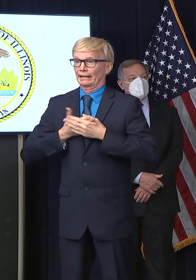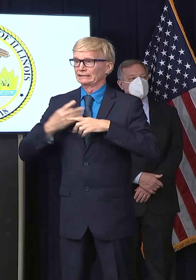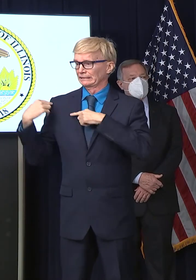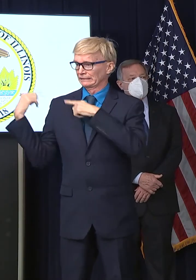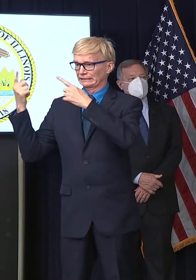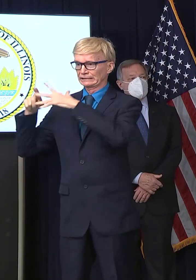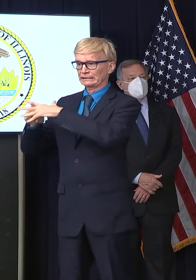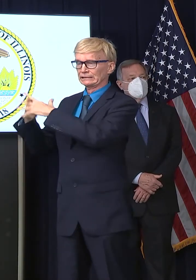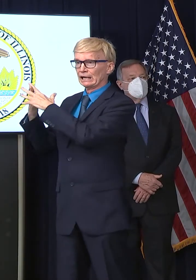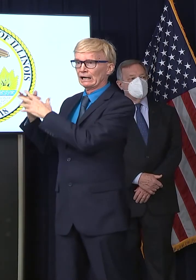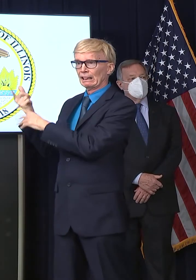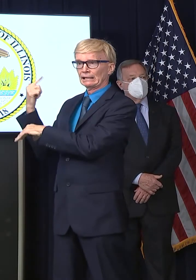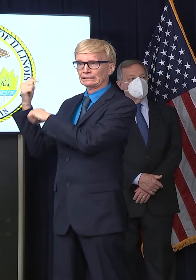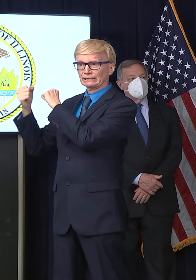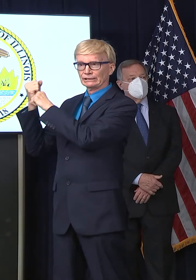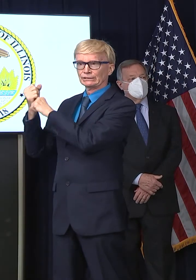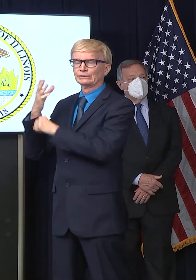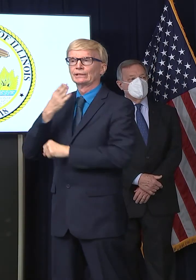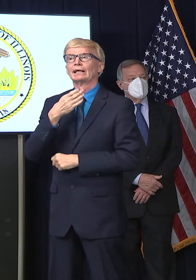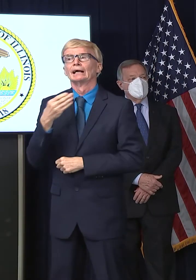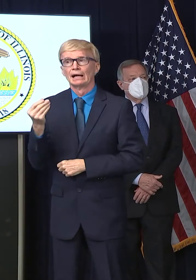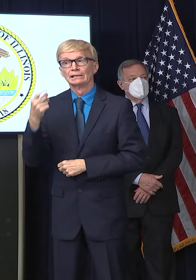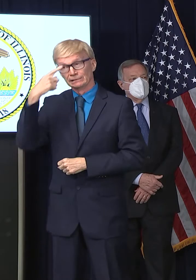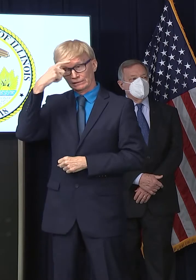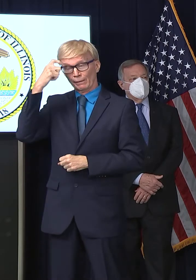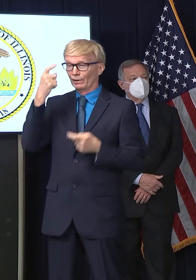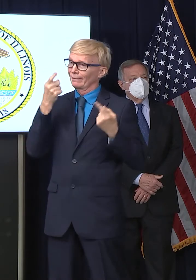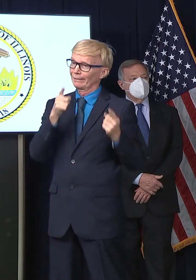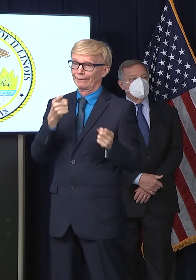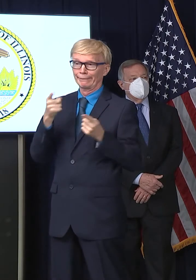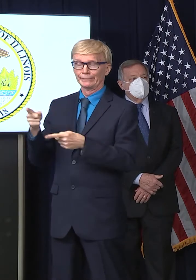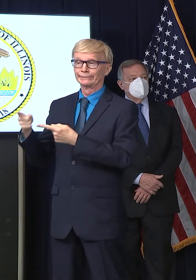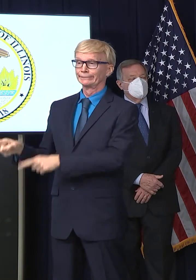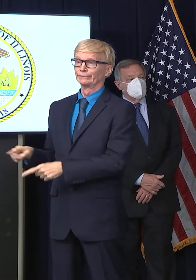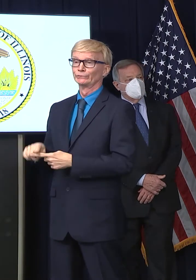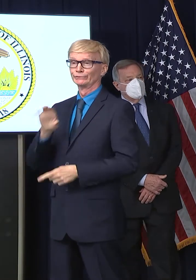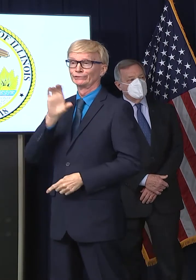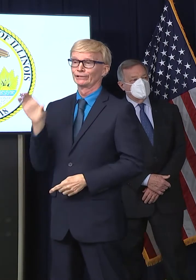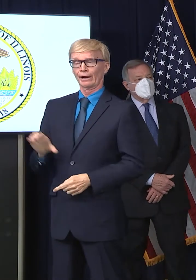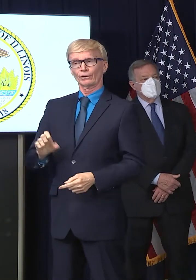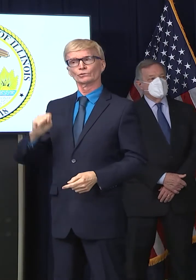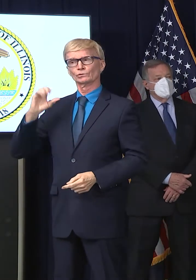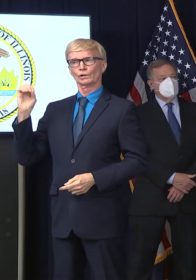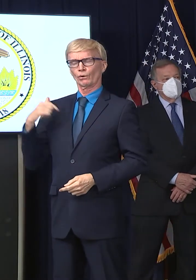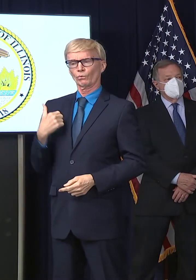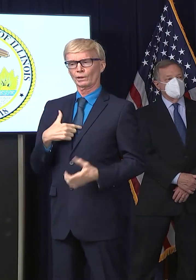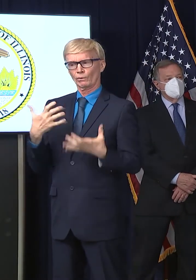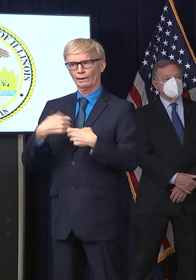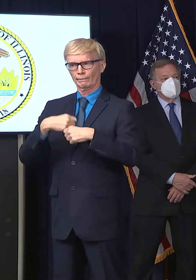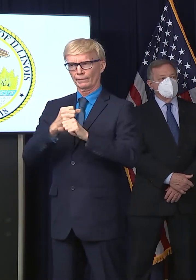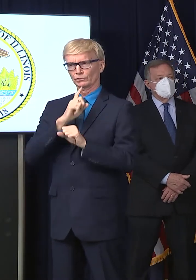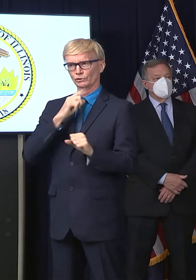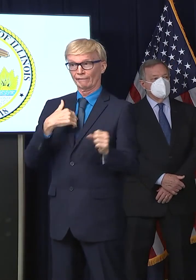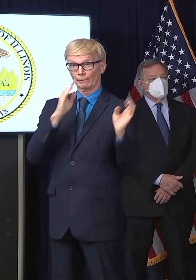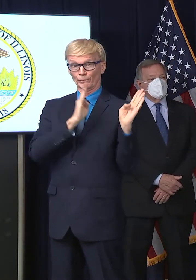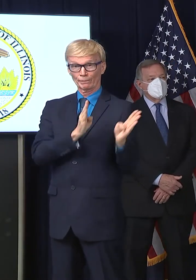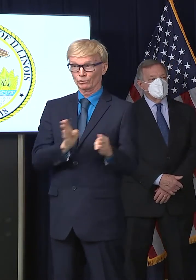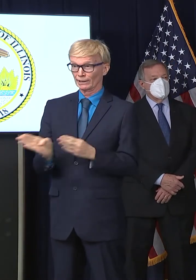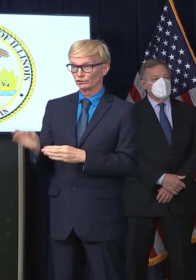pandemic. And summer comes to Chicago, so we want to make sure that we're prepared for any eventuality.